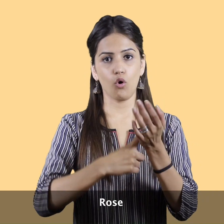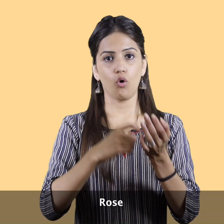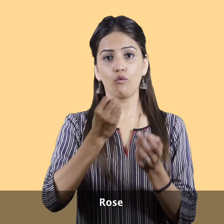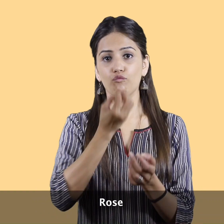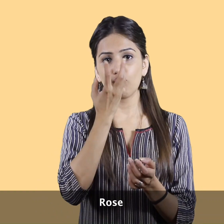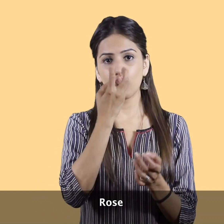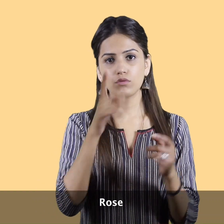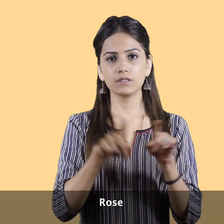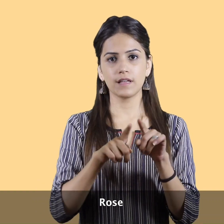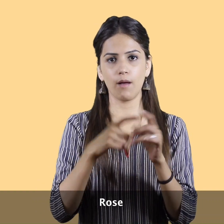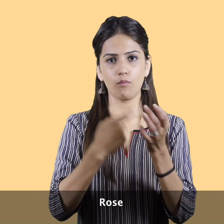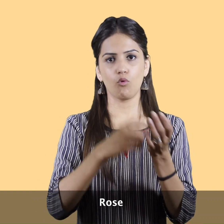Rose.